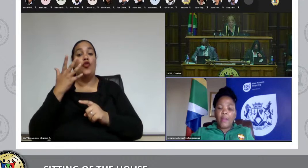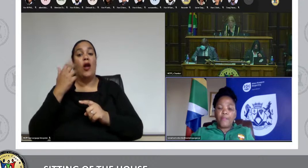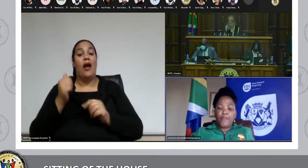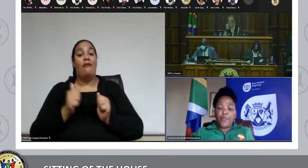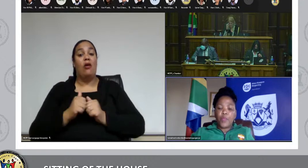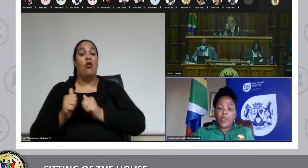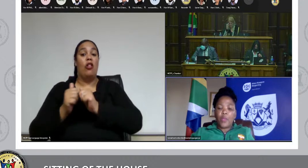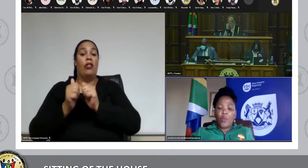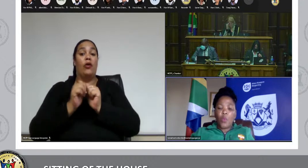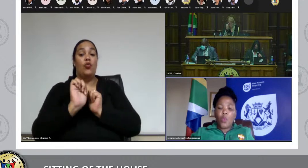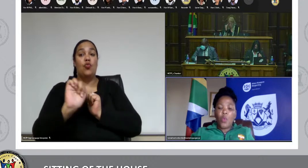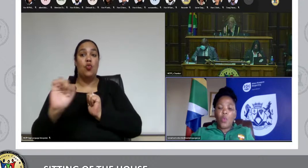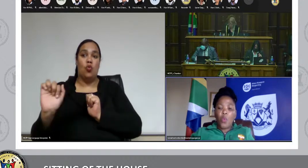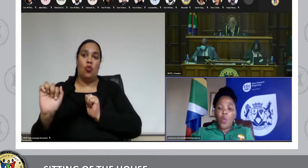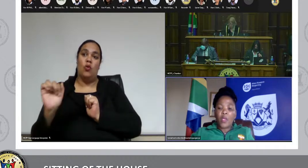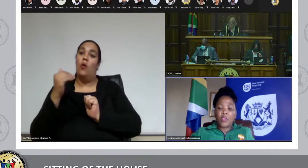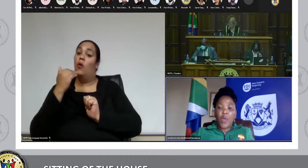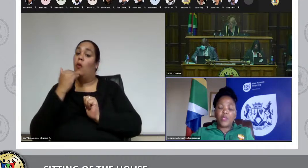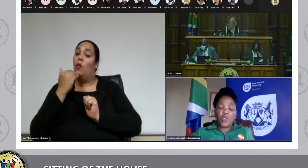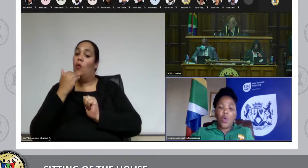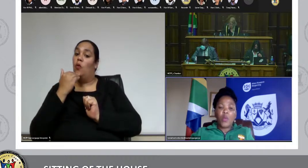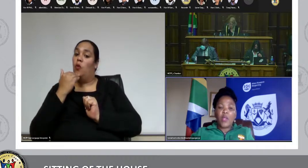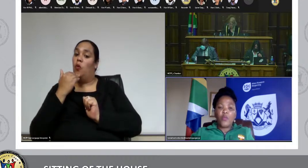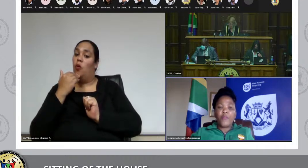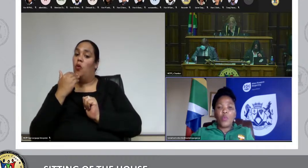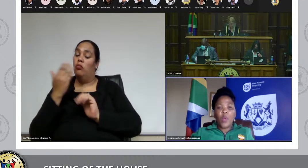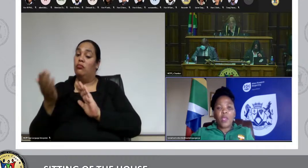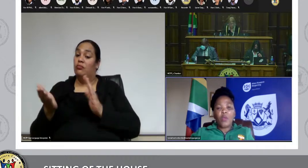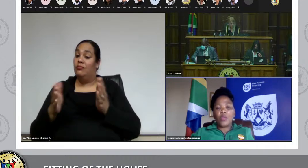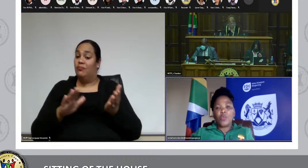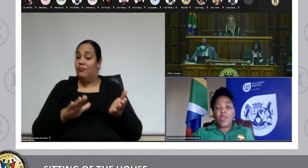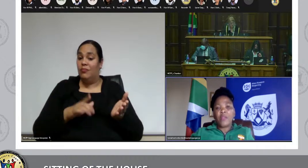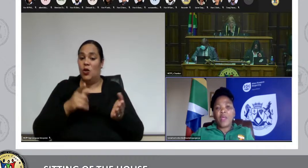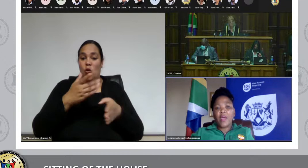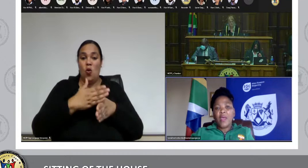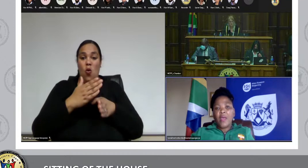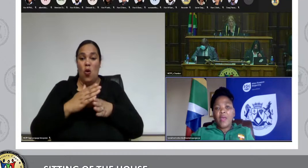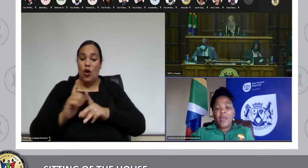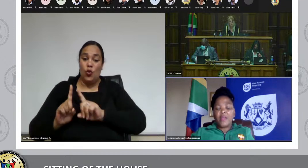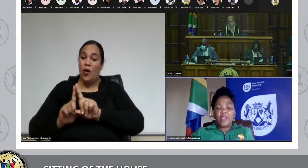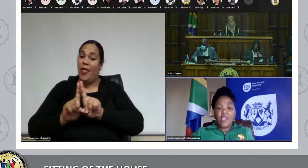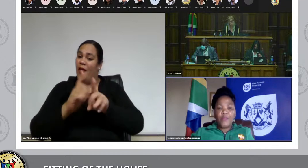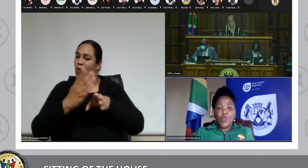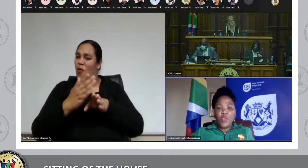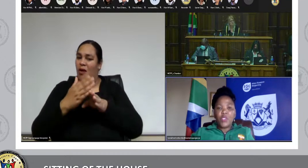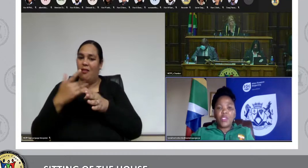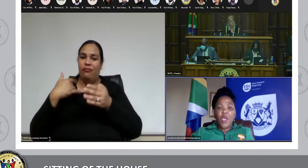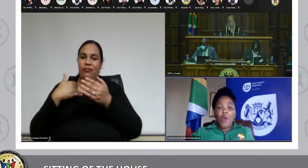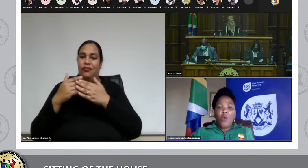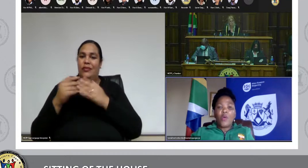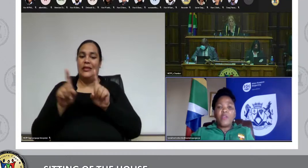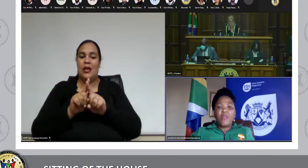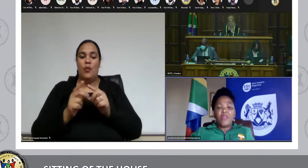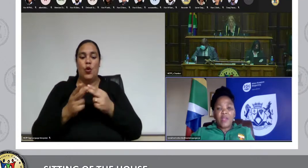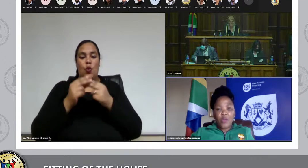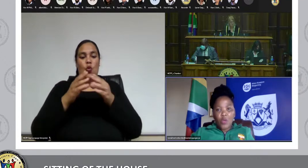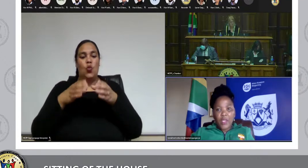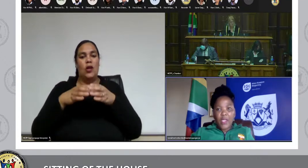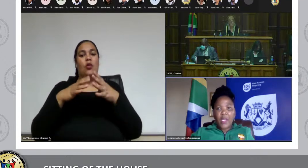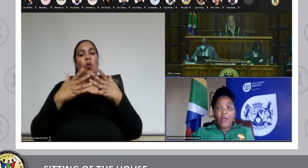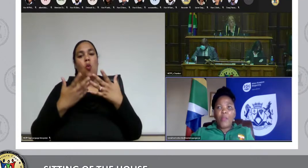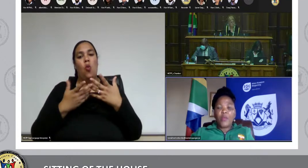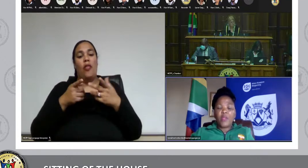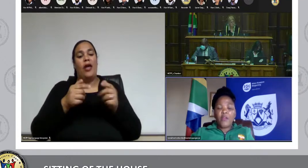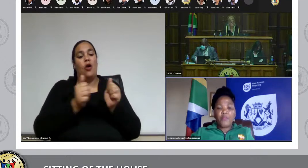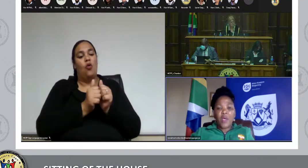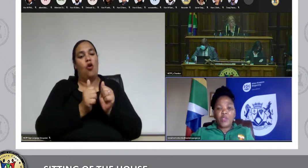colleague who has passed on and you have been working all together in the same unit, or even that